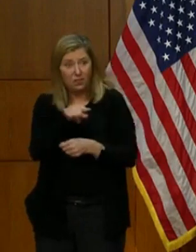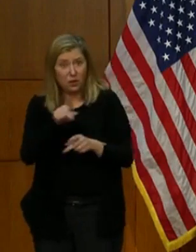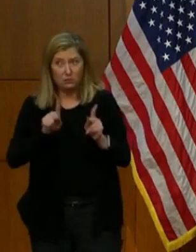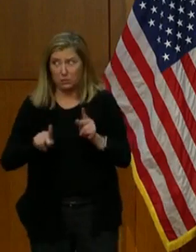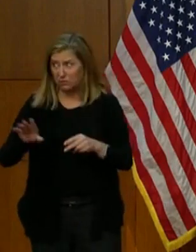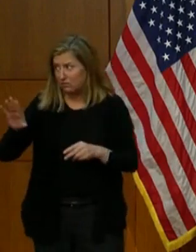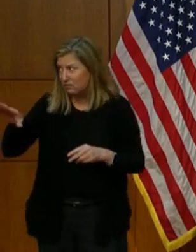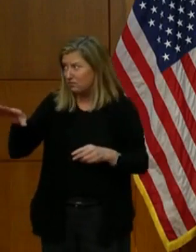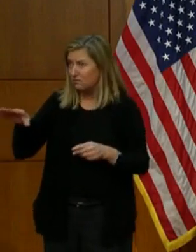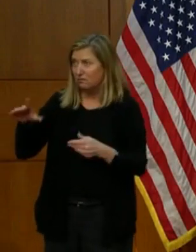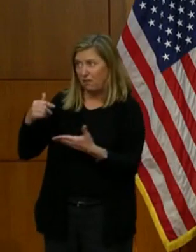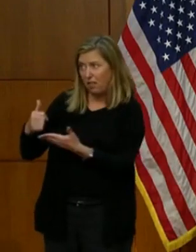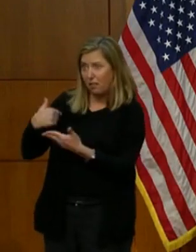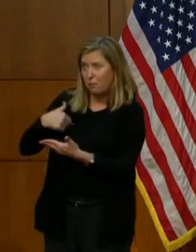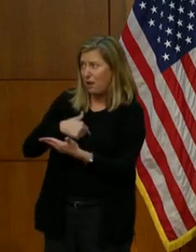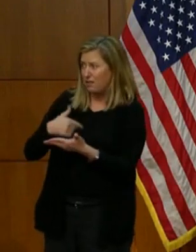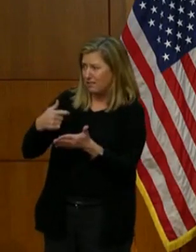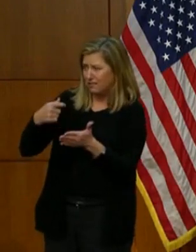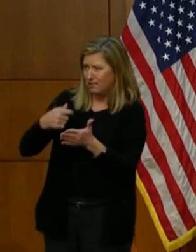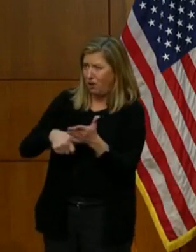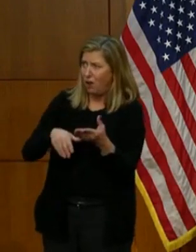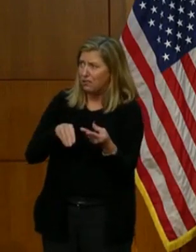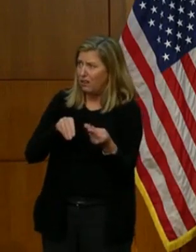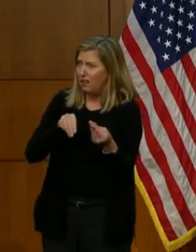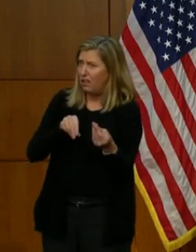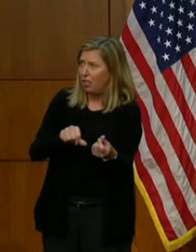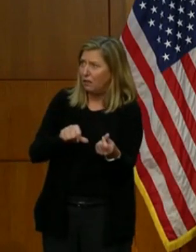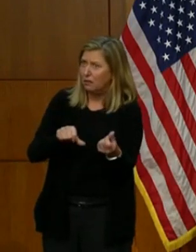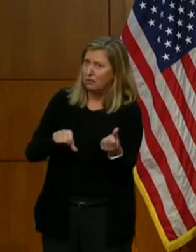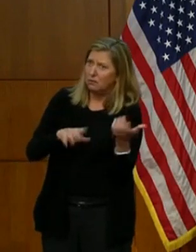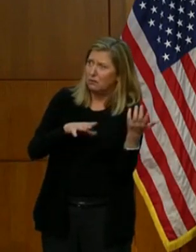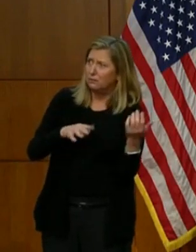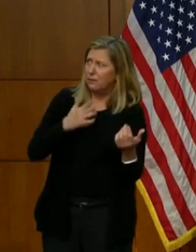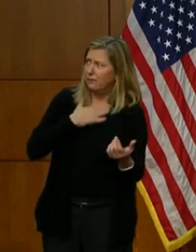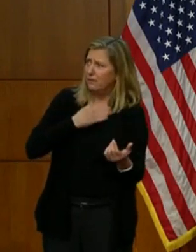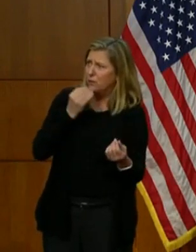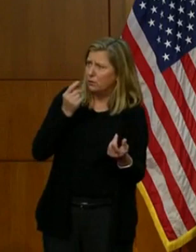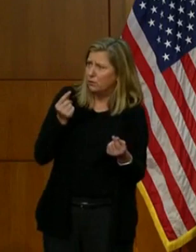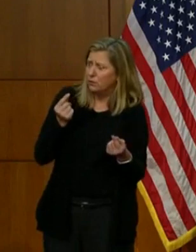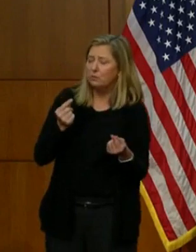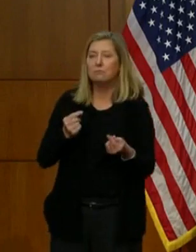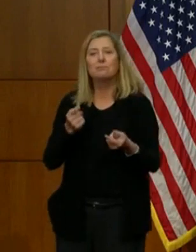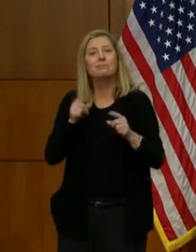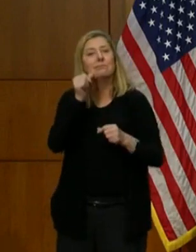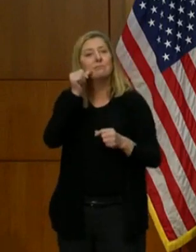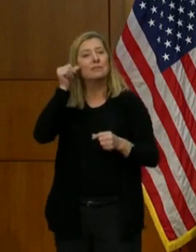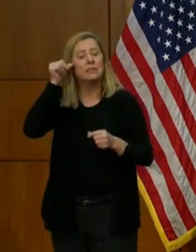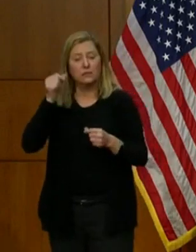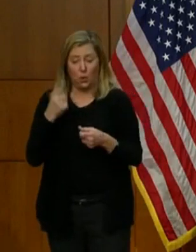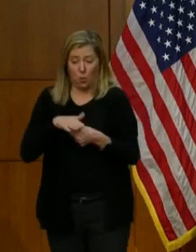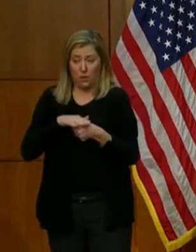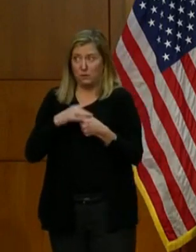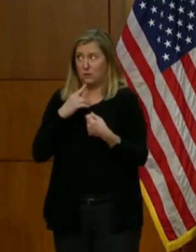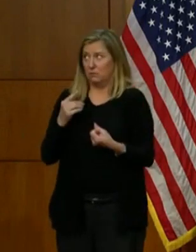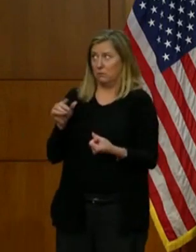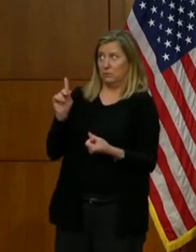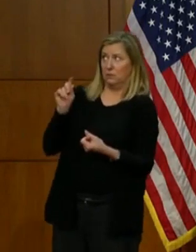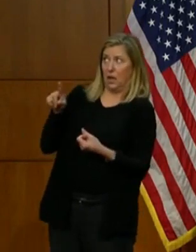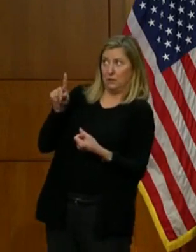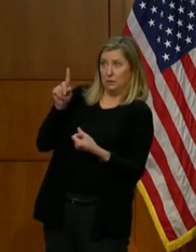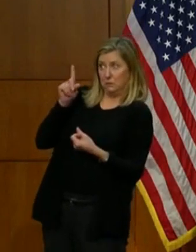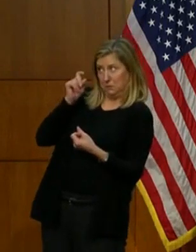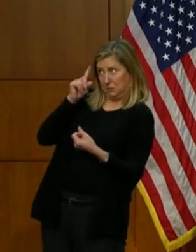will there be any help for us as far as the expense goes? I saw at least one locality yesterday say, we're actually waiting on the state to see if that'll